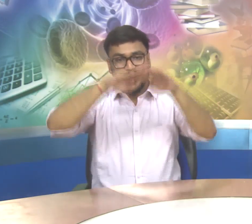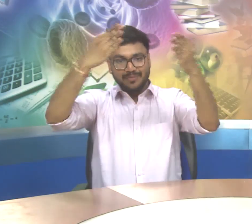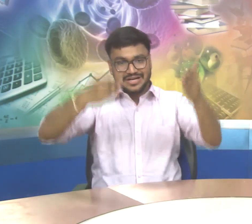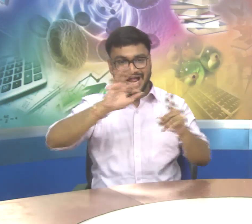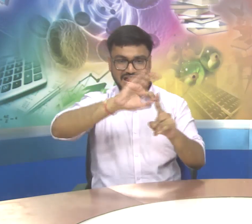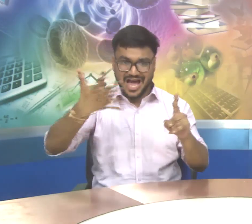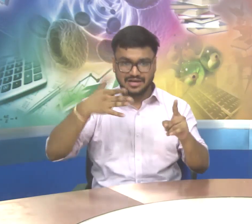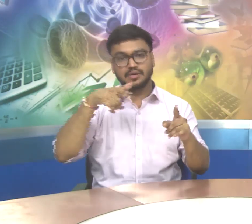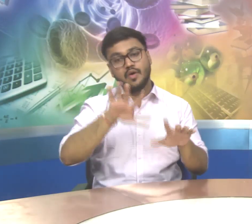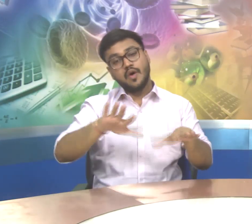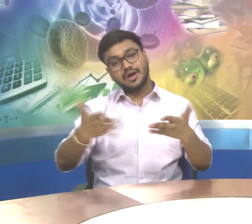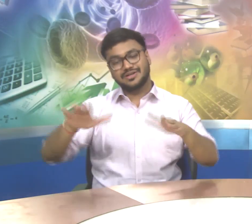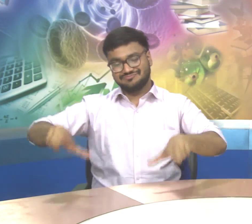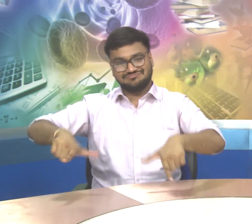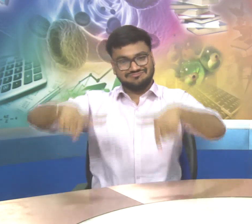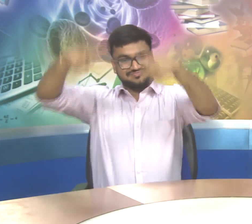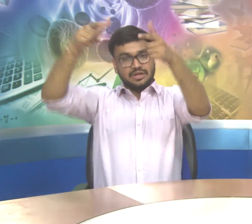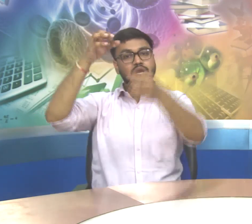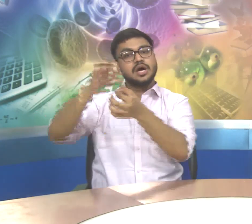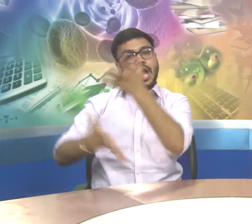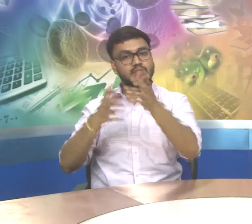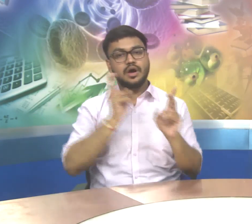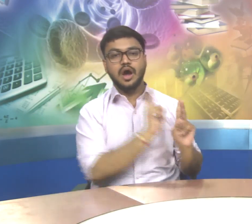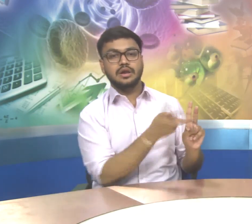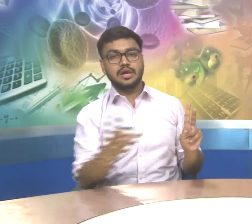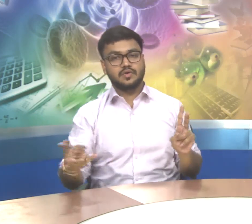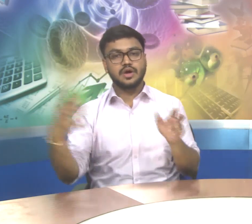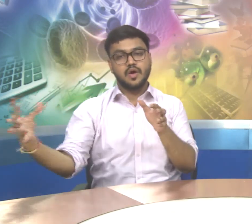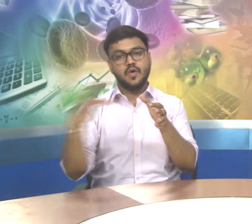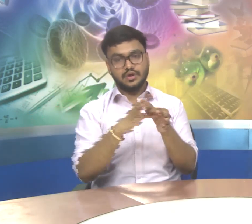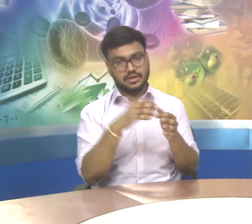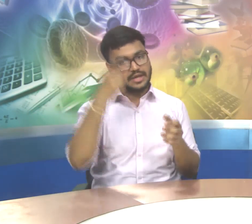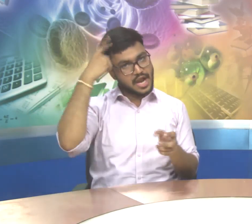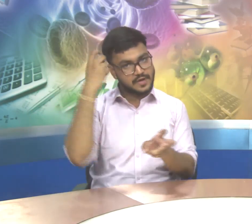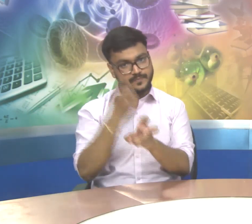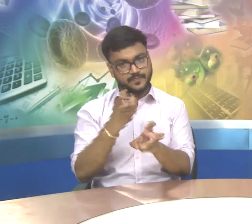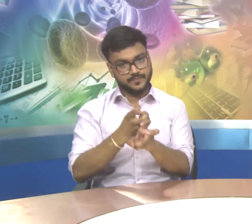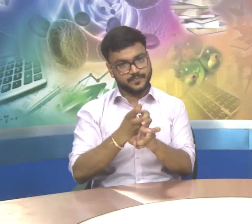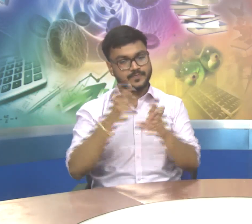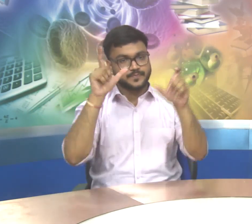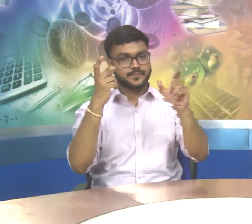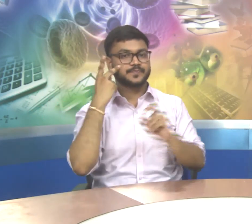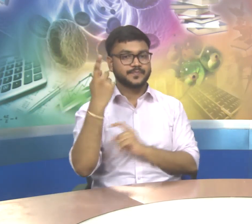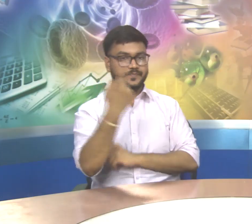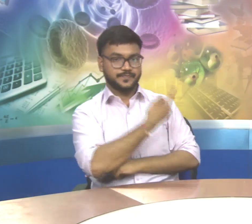deeper and deeper, then heat and pressure changed the buried plant remains into coal.